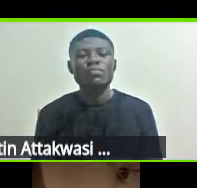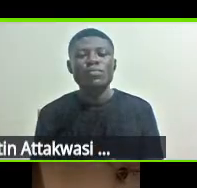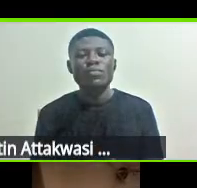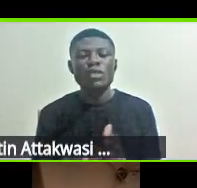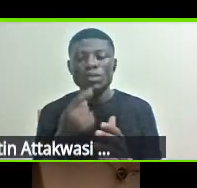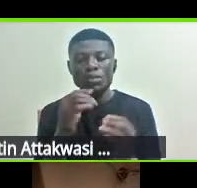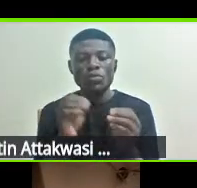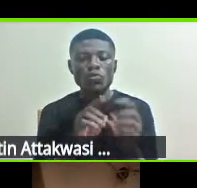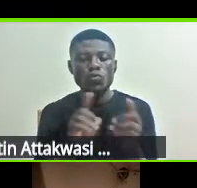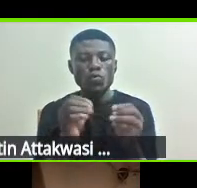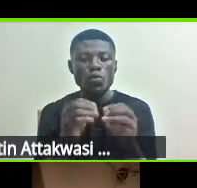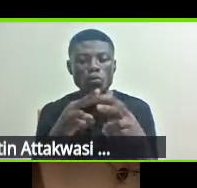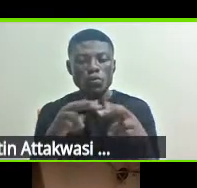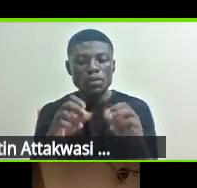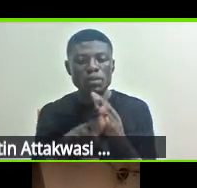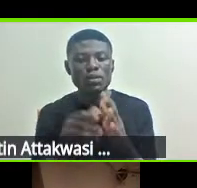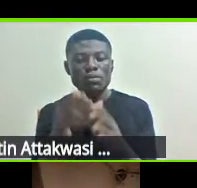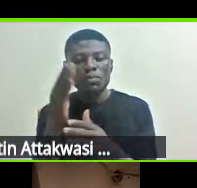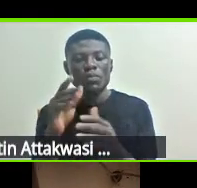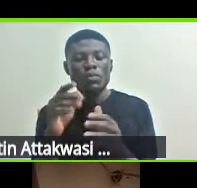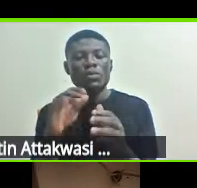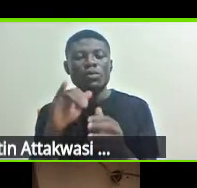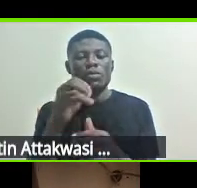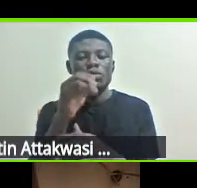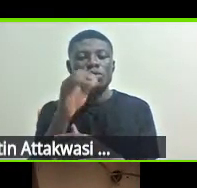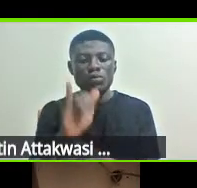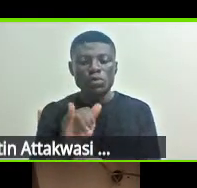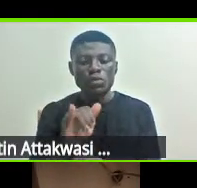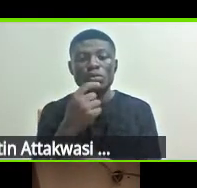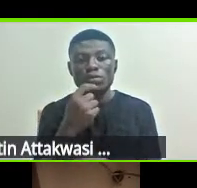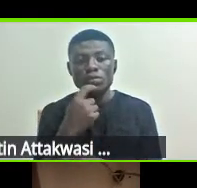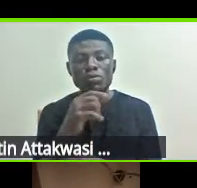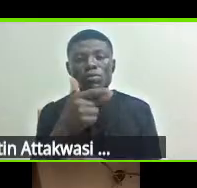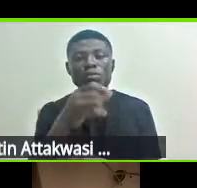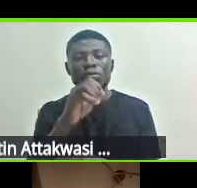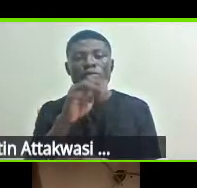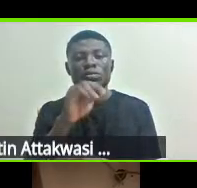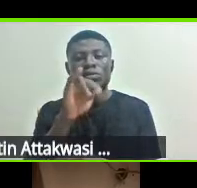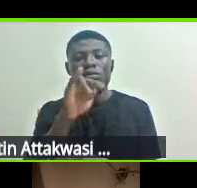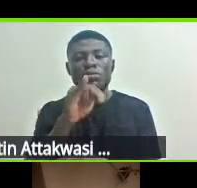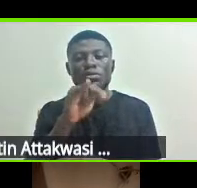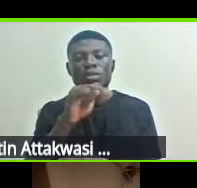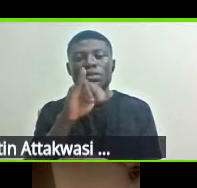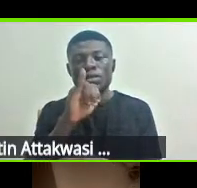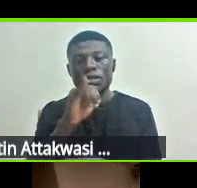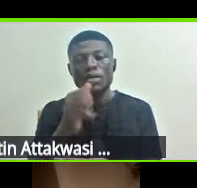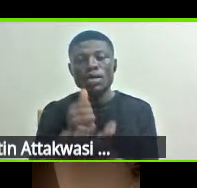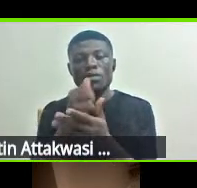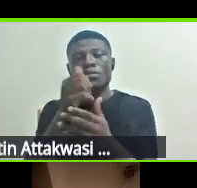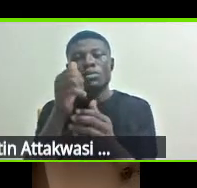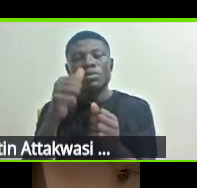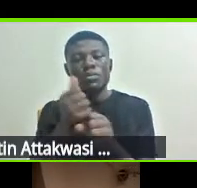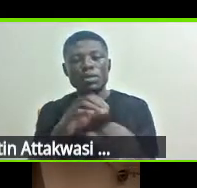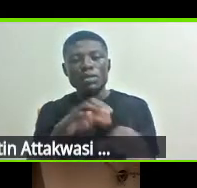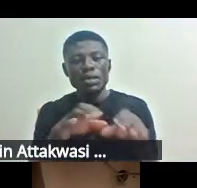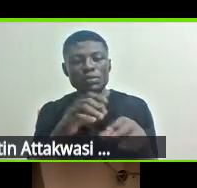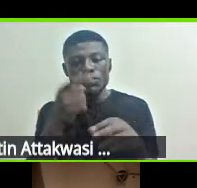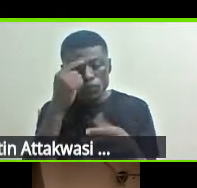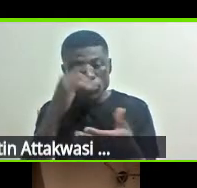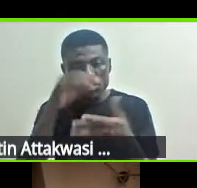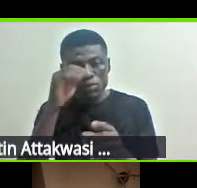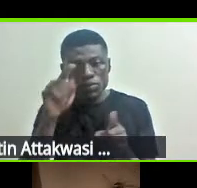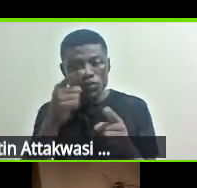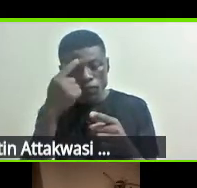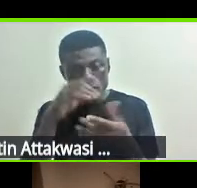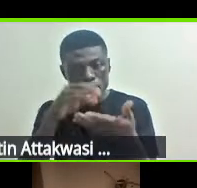he'll be teaching. Joyce says Gemini is going to help her design activities for lessons for learners with